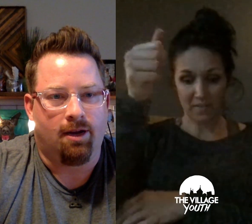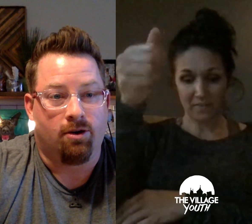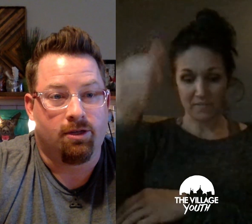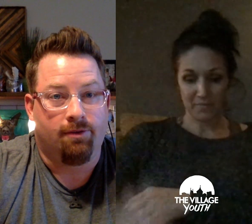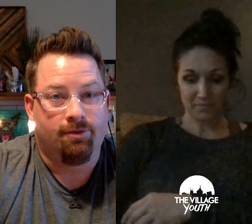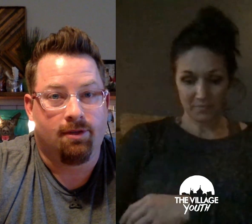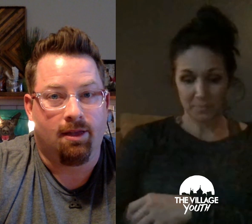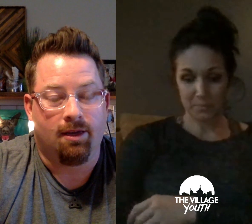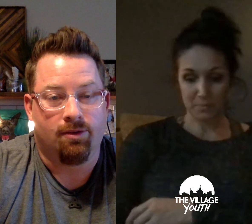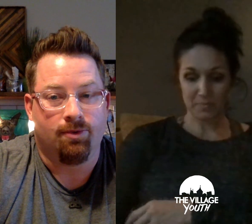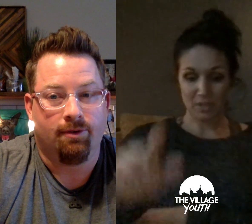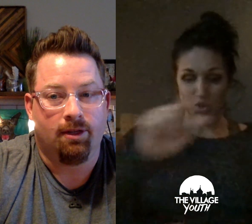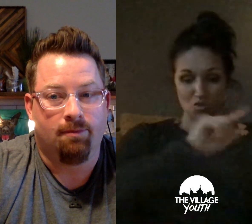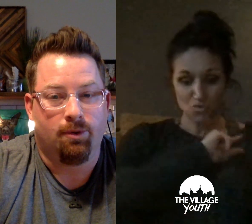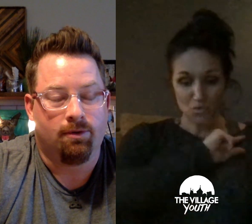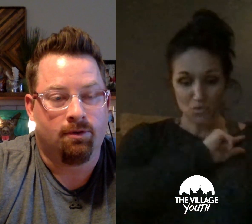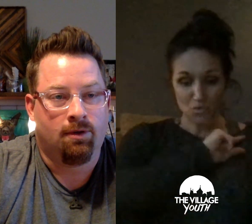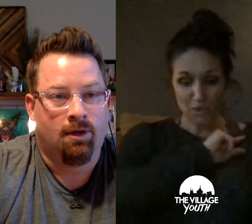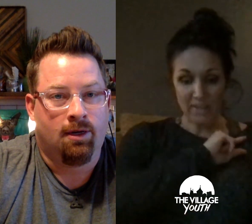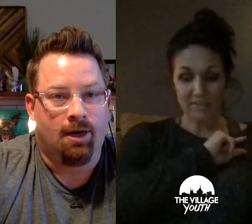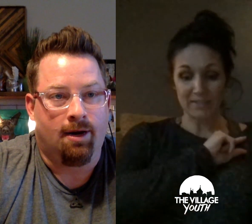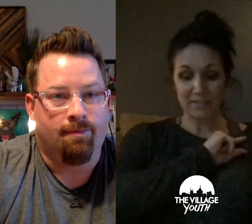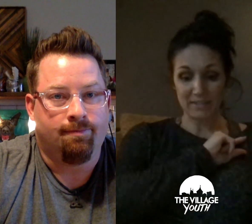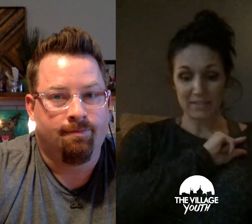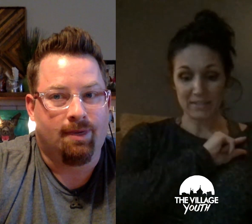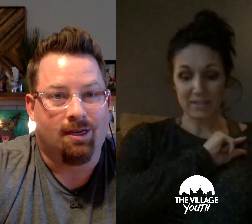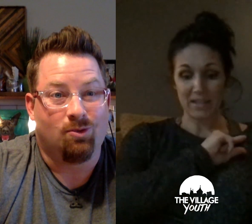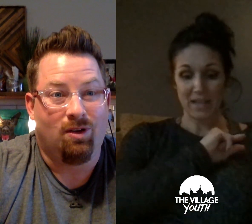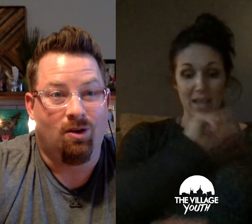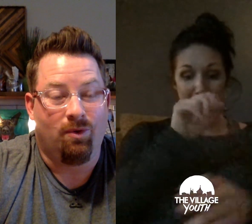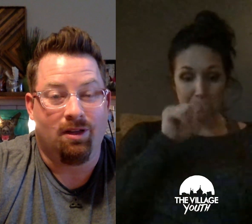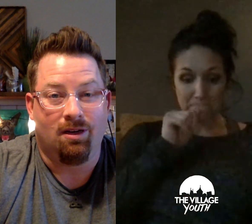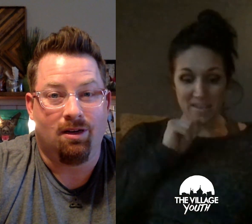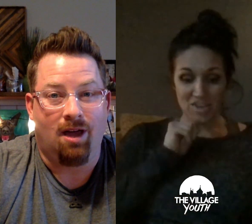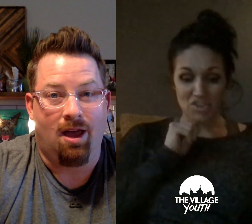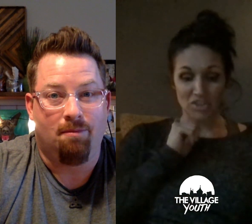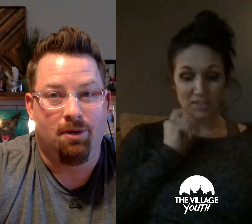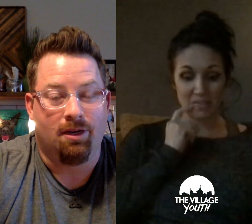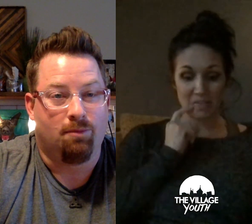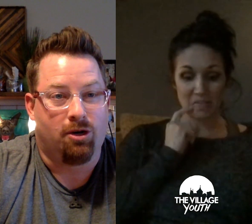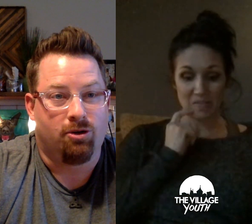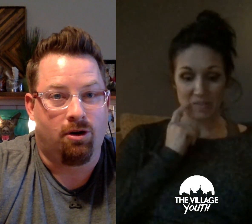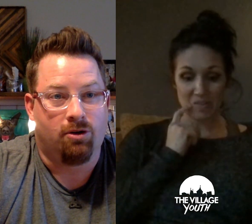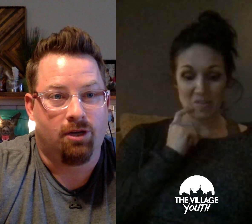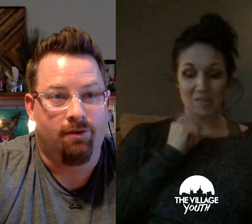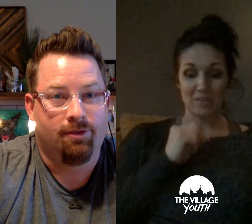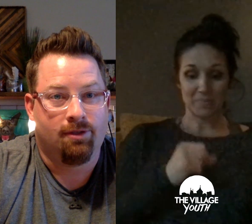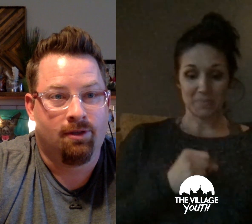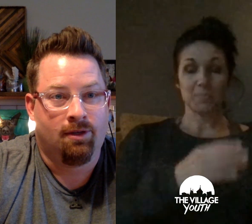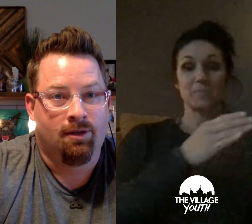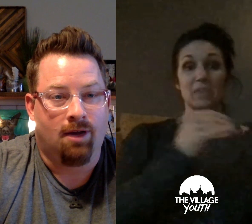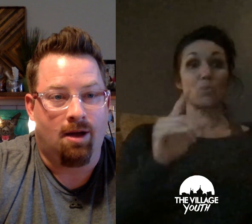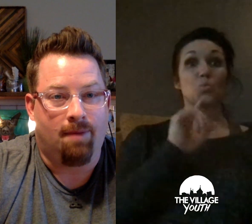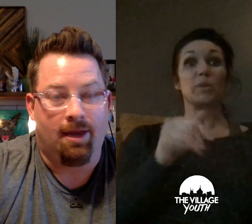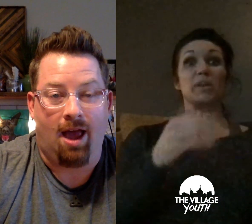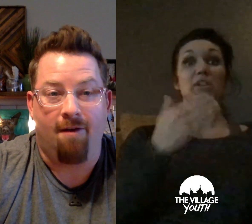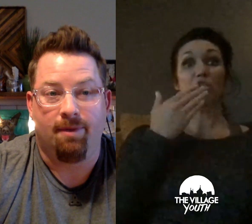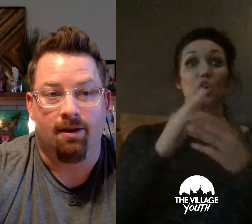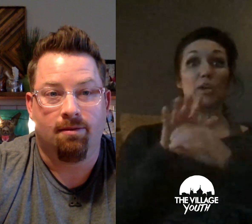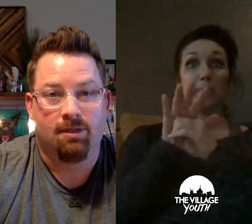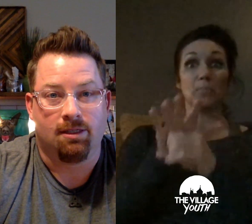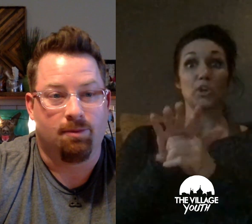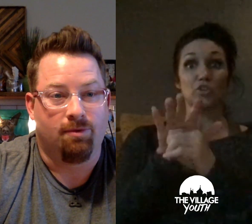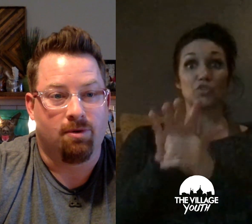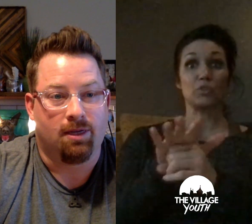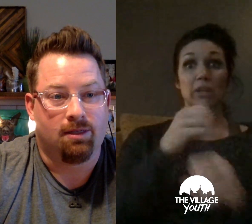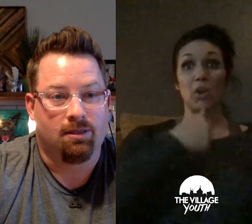each other and ourselves. I think is really, really important because we are really good at putting pressure on ourselves and have